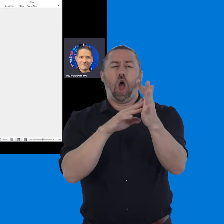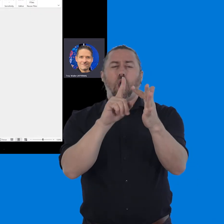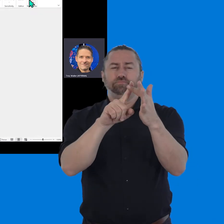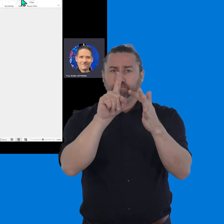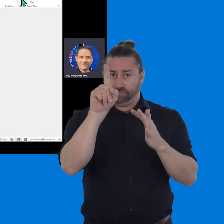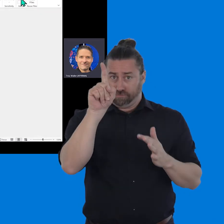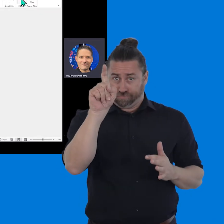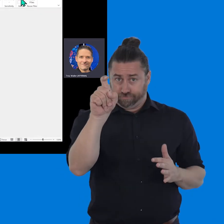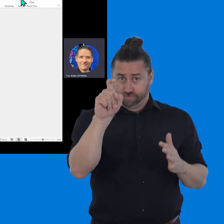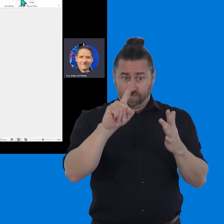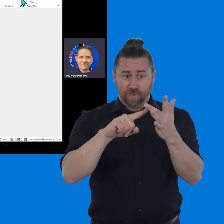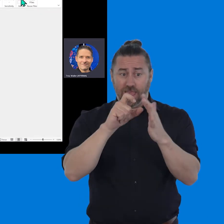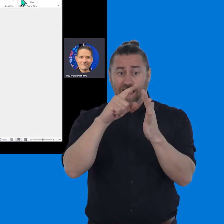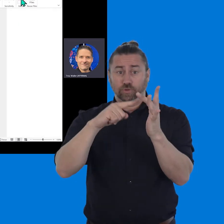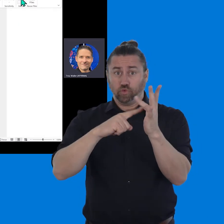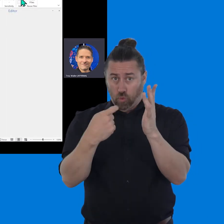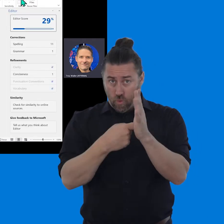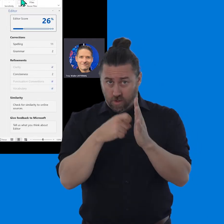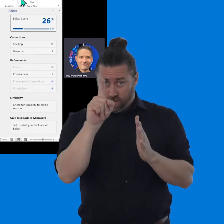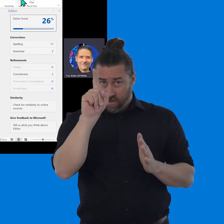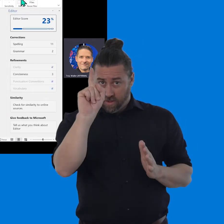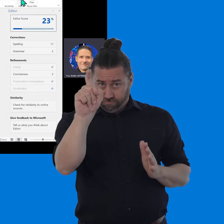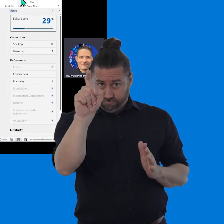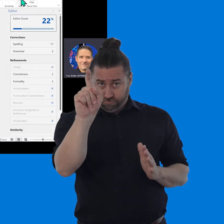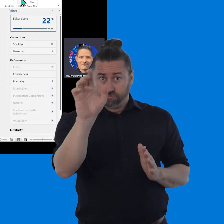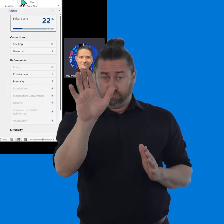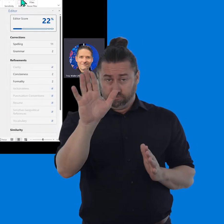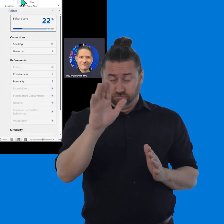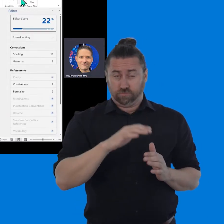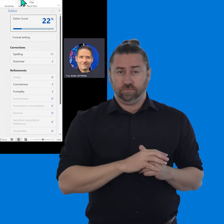home tab. I click on the editor button,